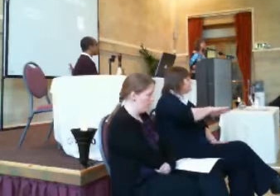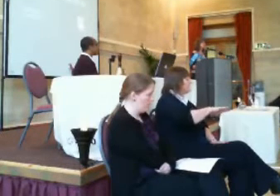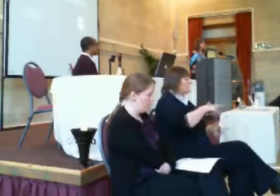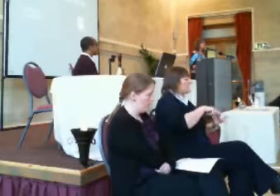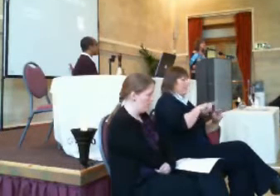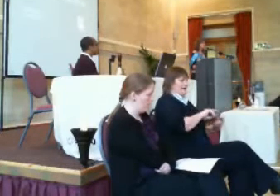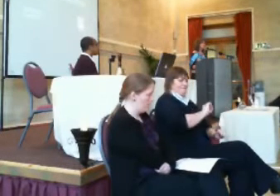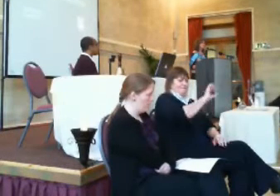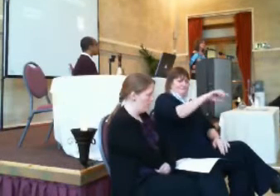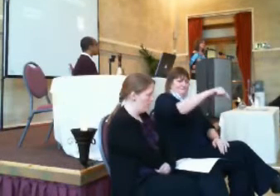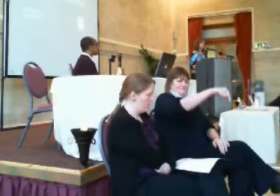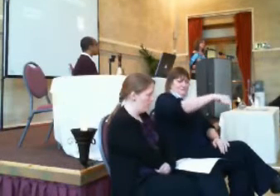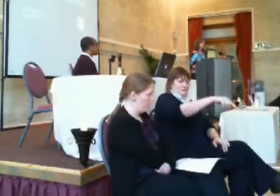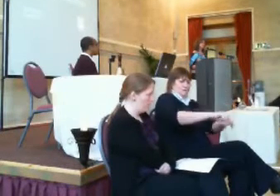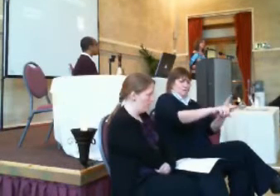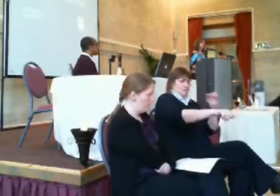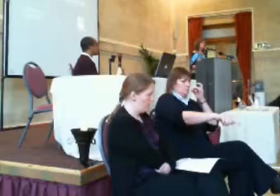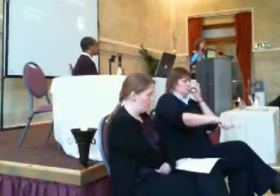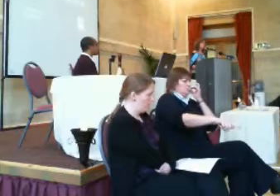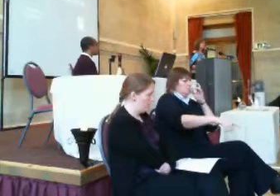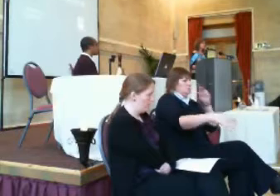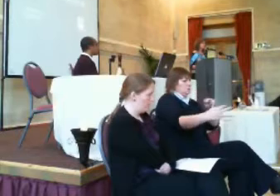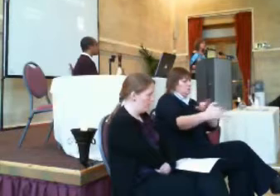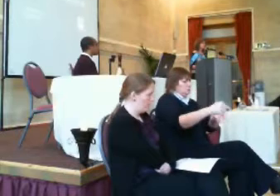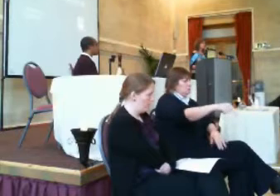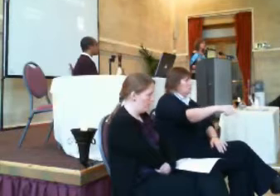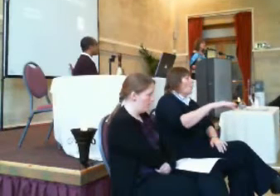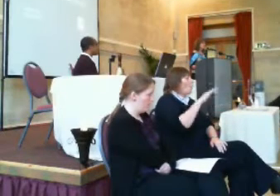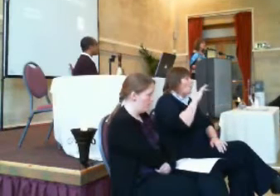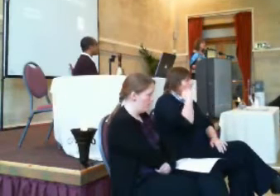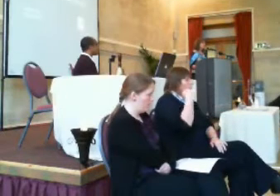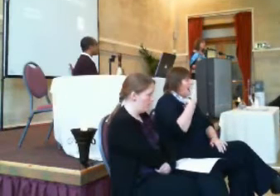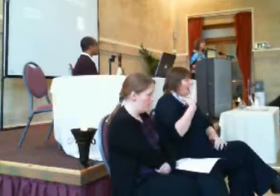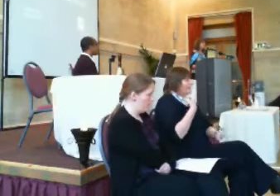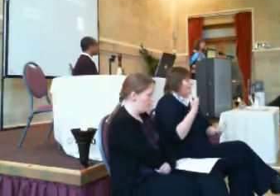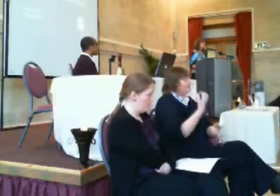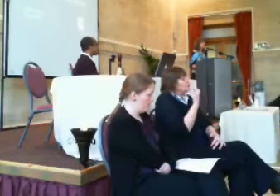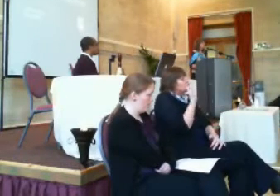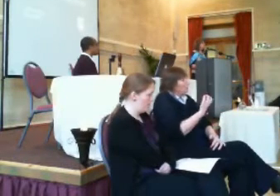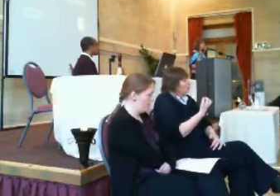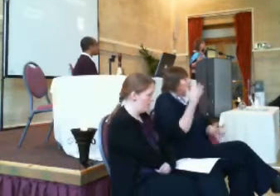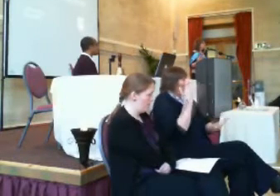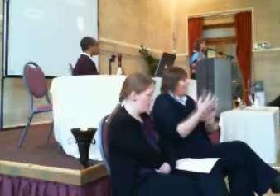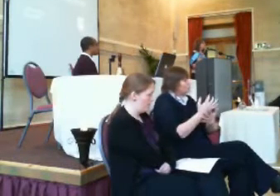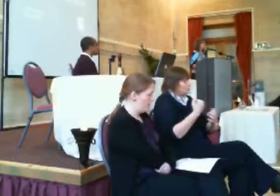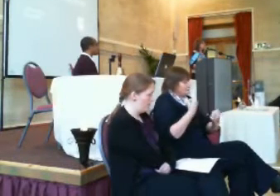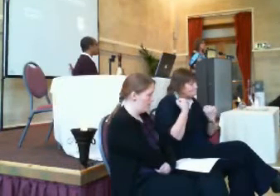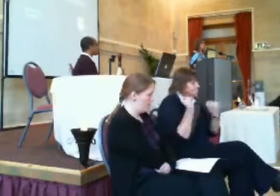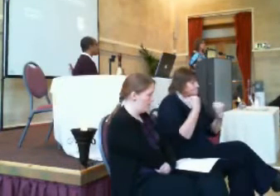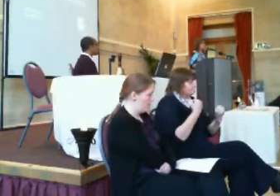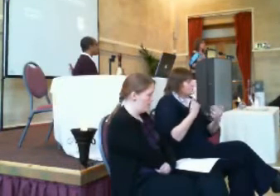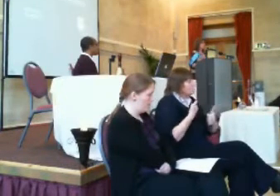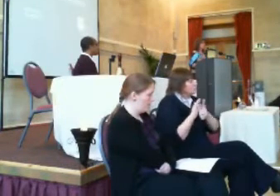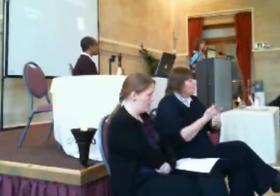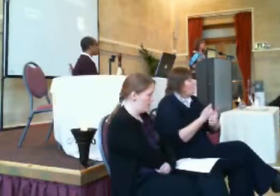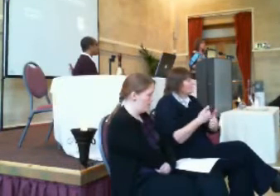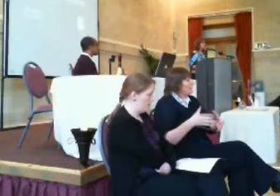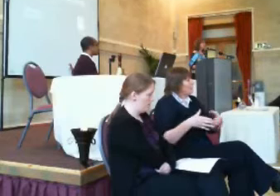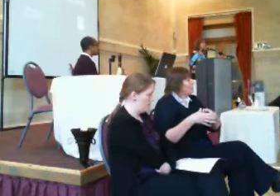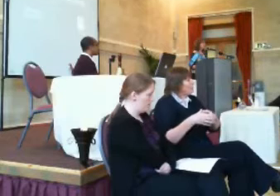Would I have been courageous enough to stand up for minorities? Would I have gone with the majority?